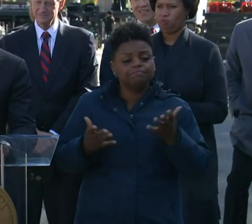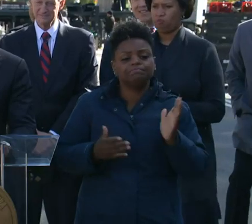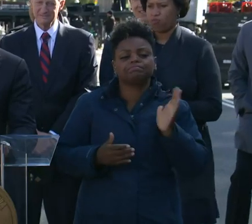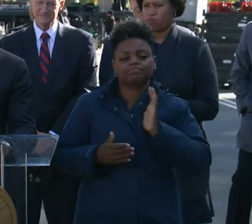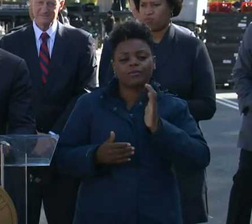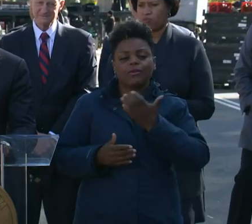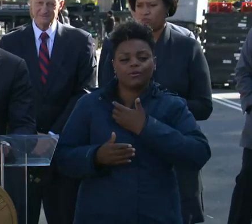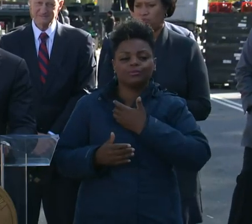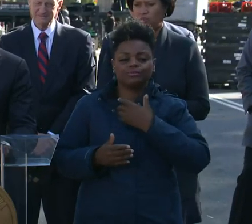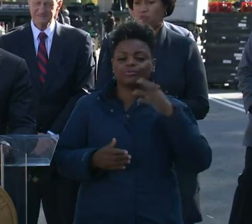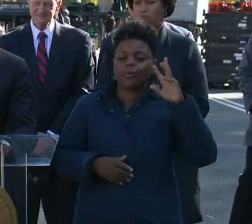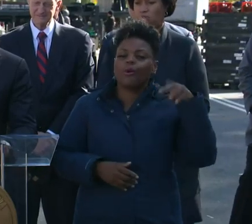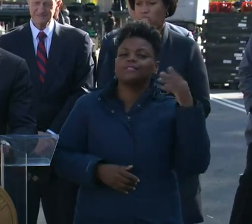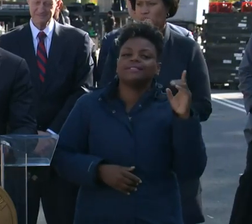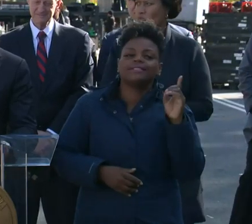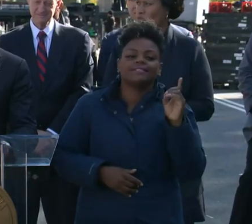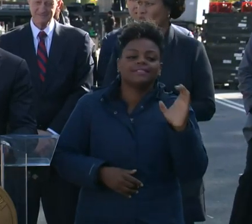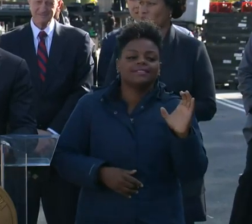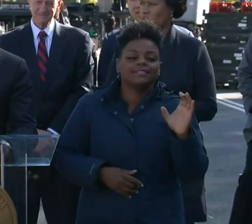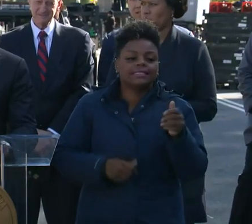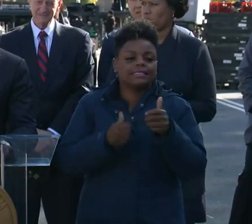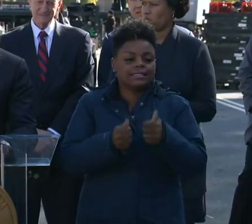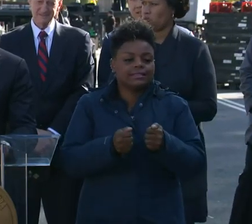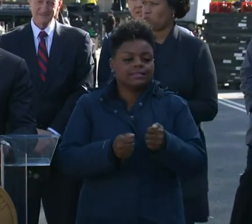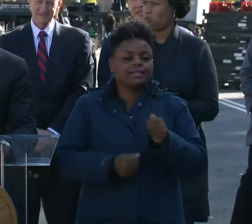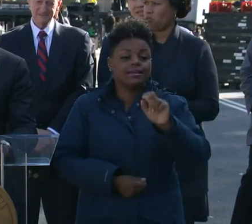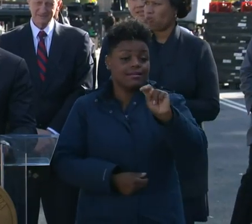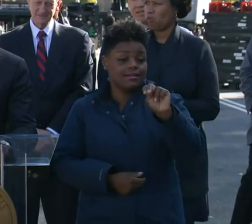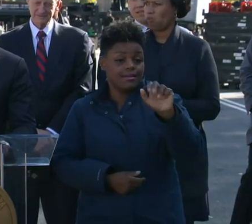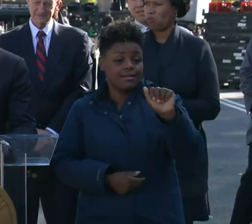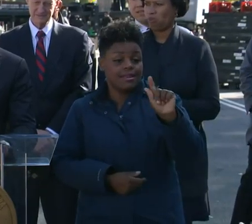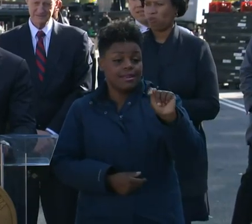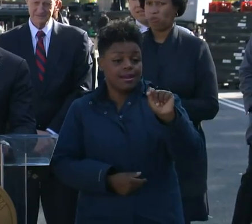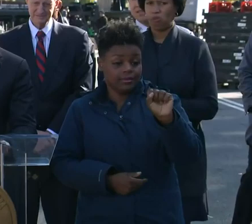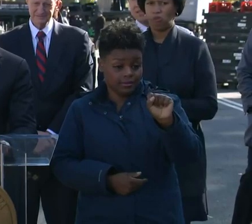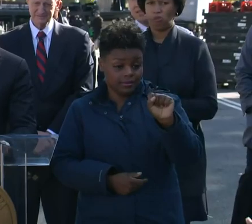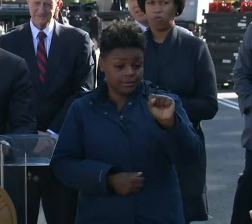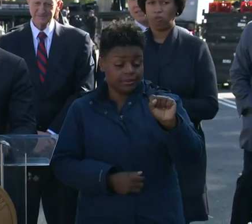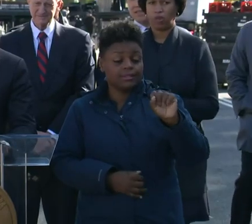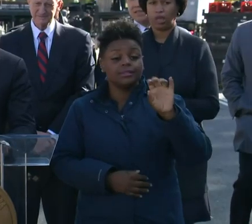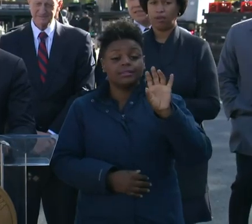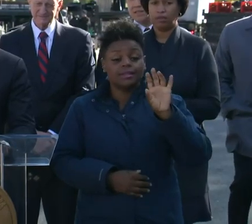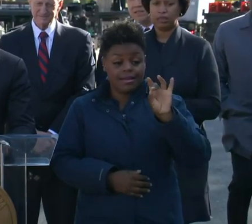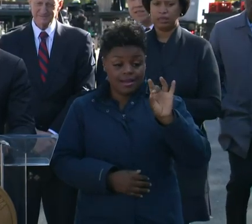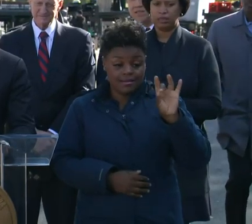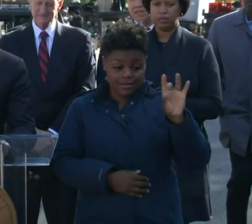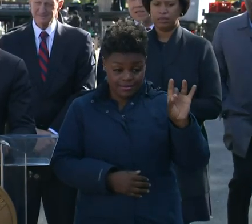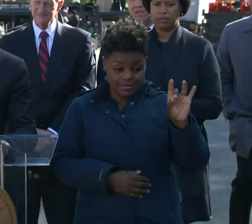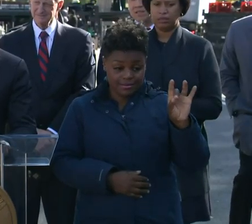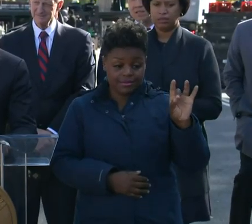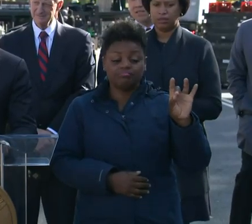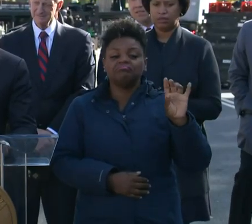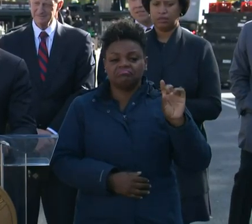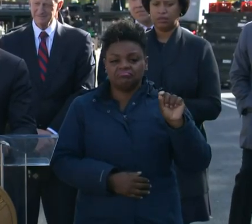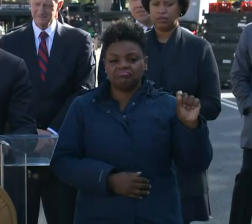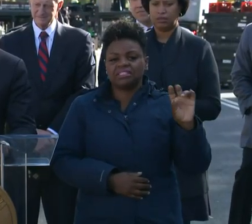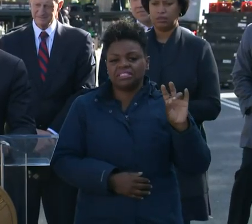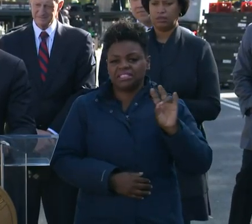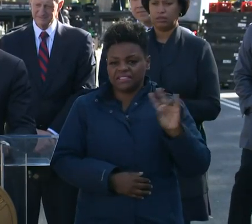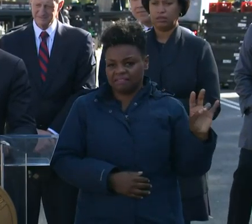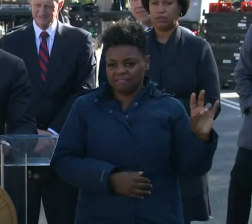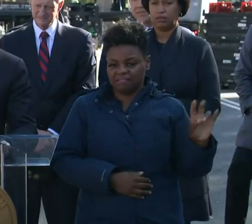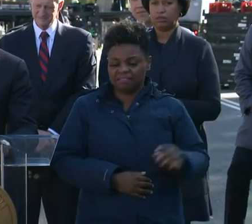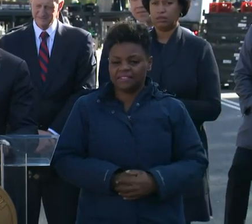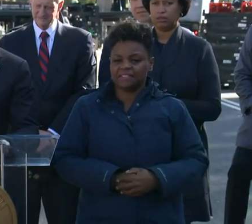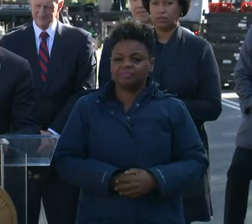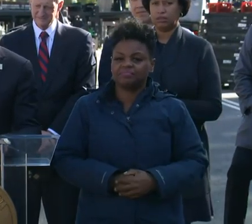government source, which is texting NATS to 888-777. We want everybody to have a safe and enjoyable weekend.